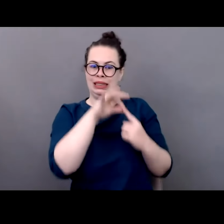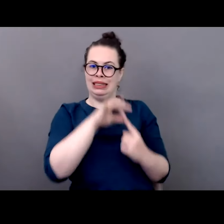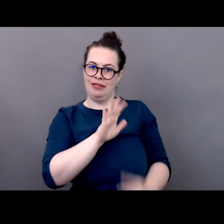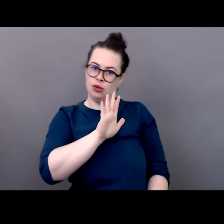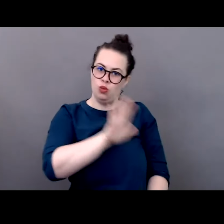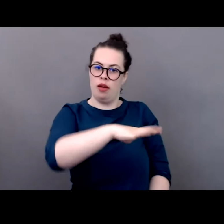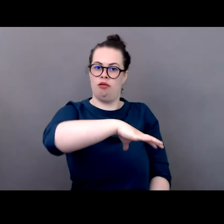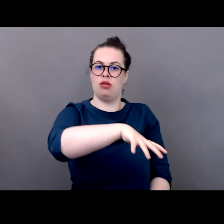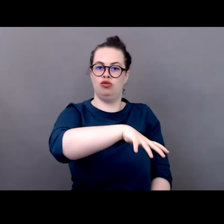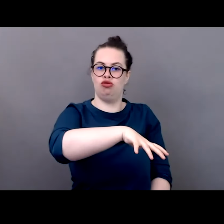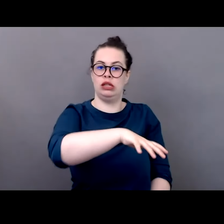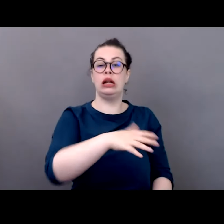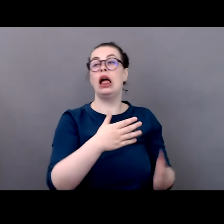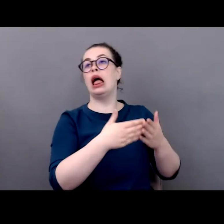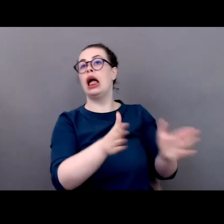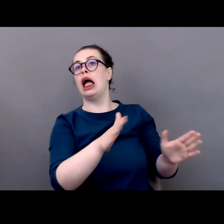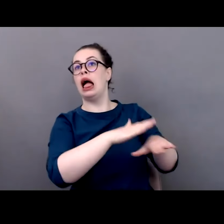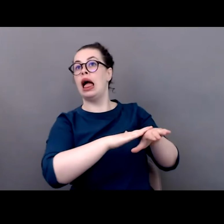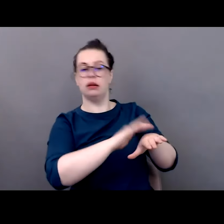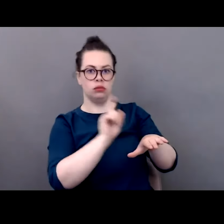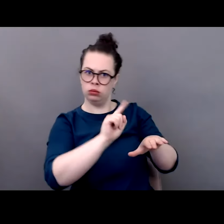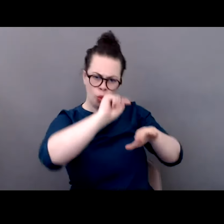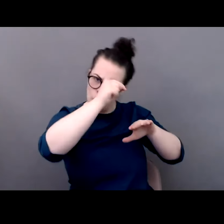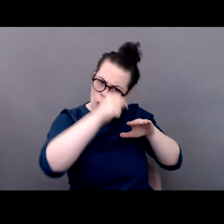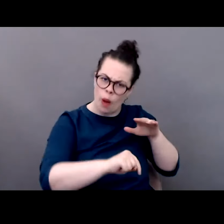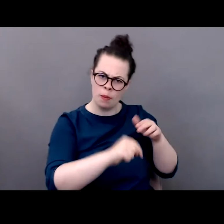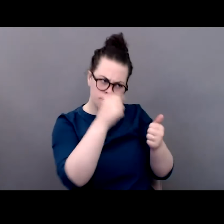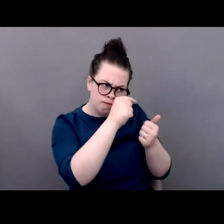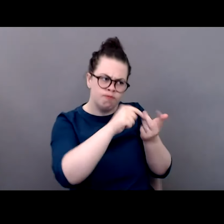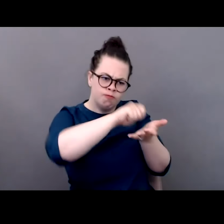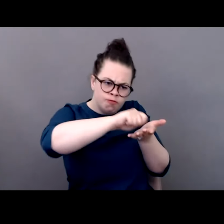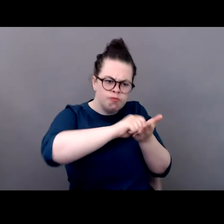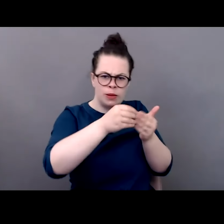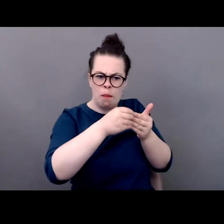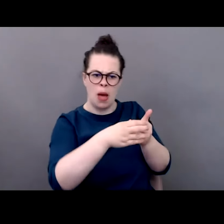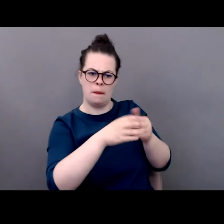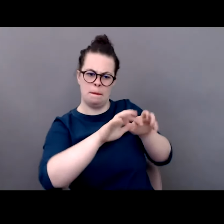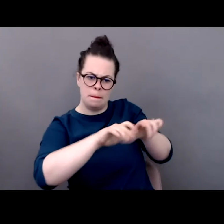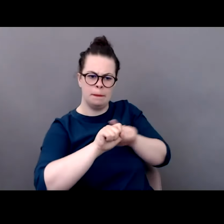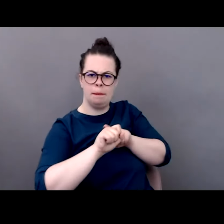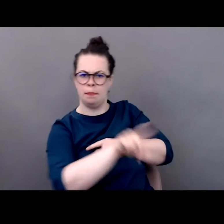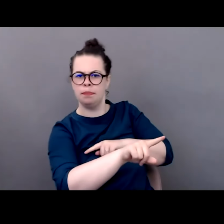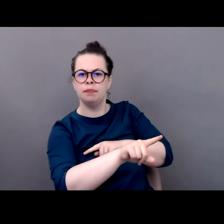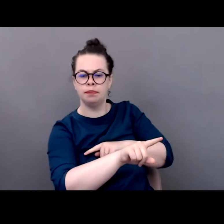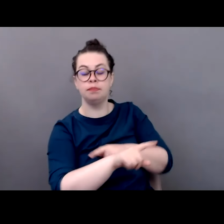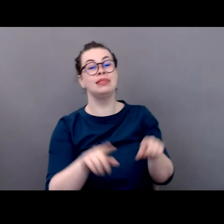with psychosocial disabilities. Similar experience I'm getting actually now with regard to France.